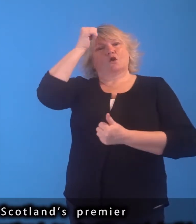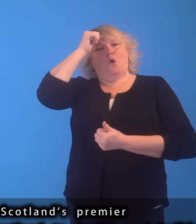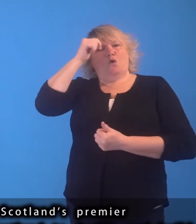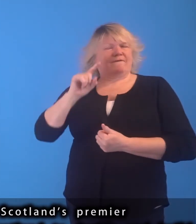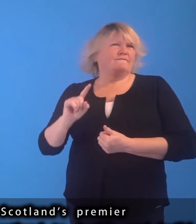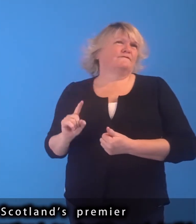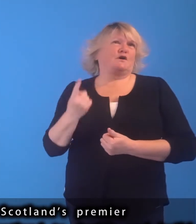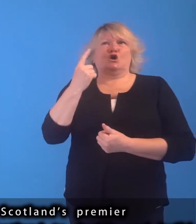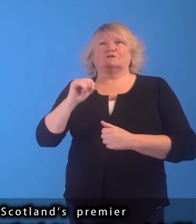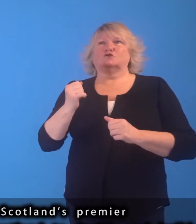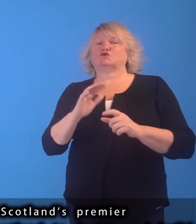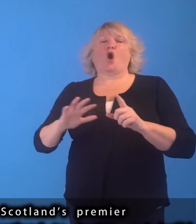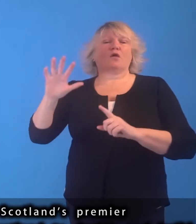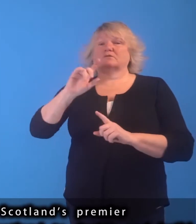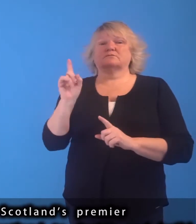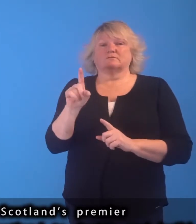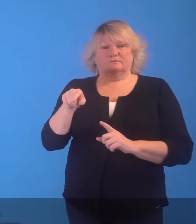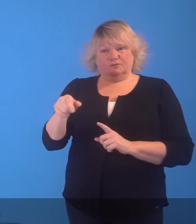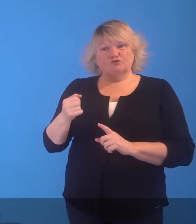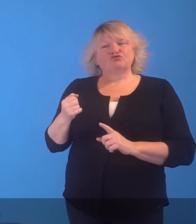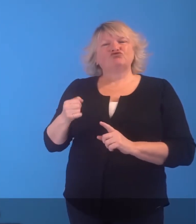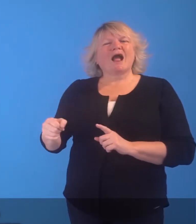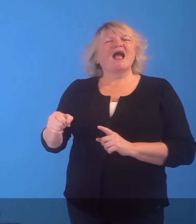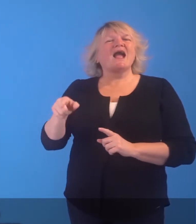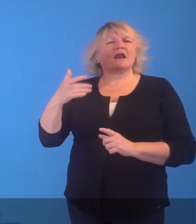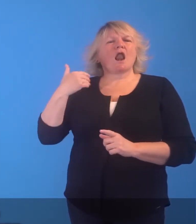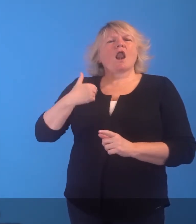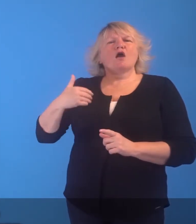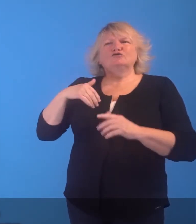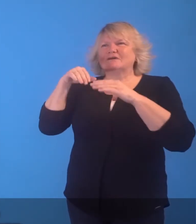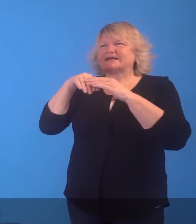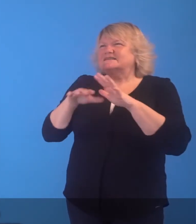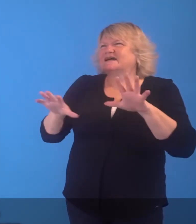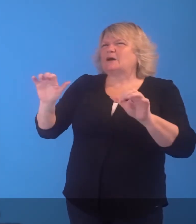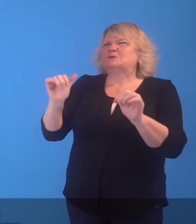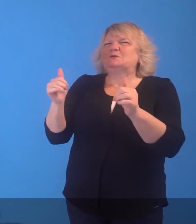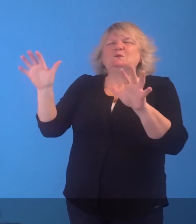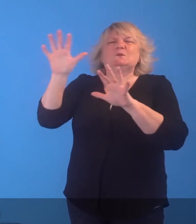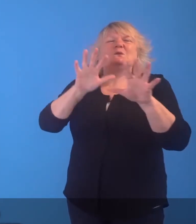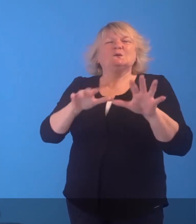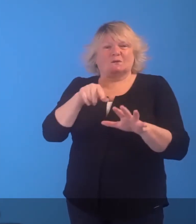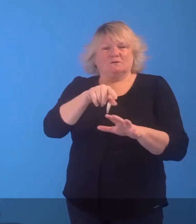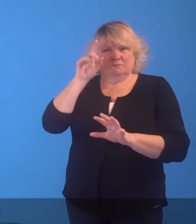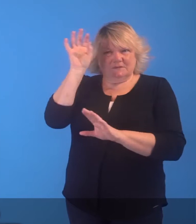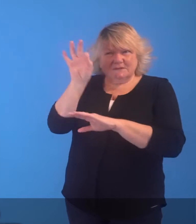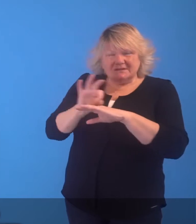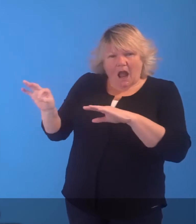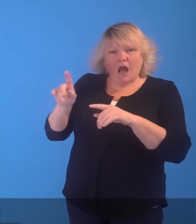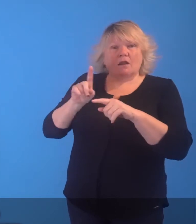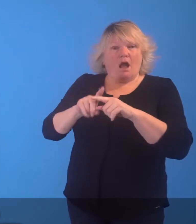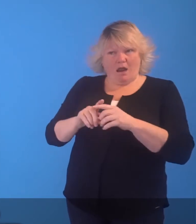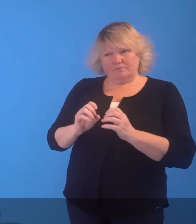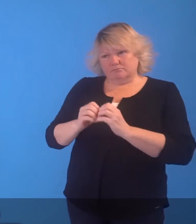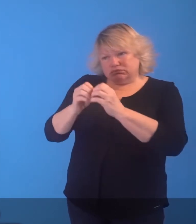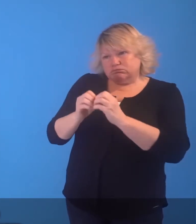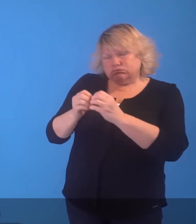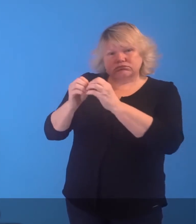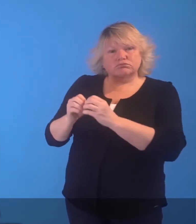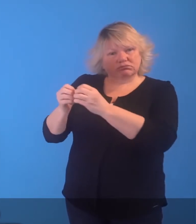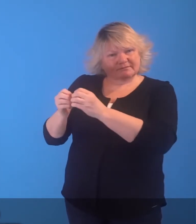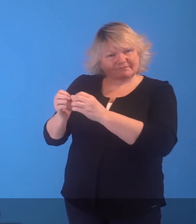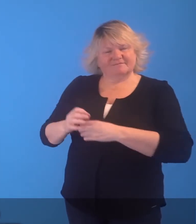to design and build the interiors of luxury trains, for which it became very well